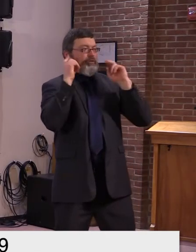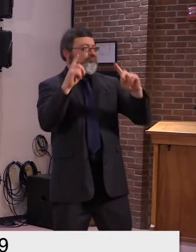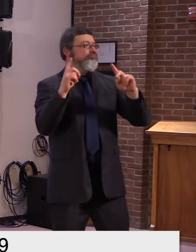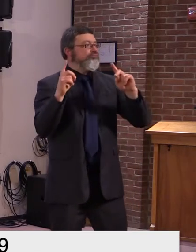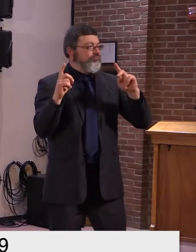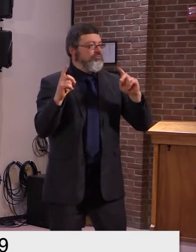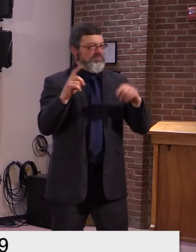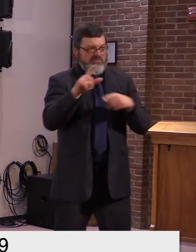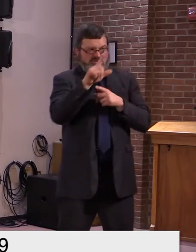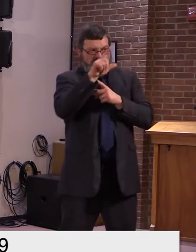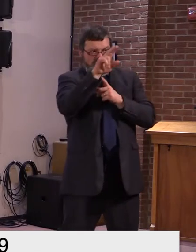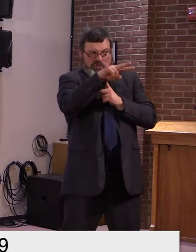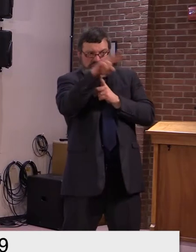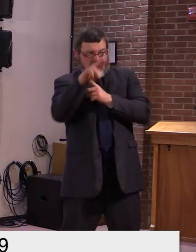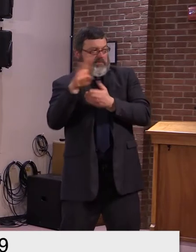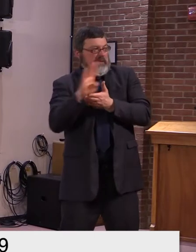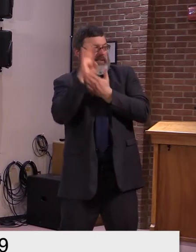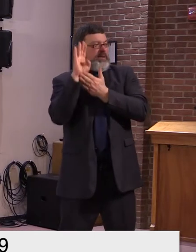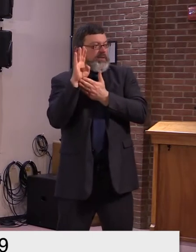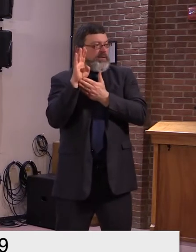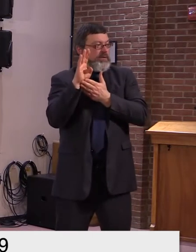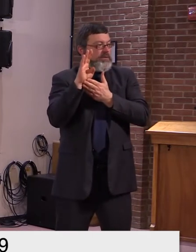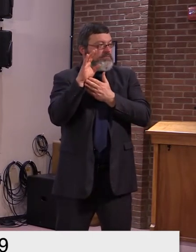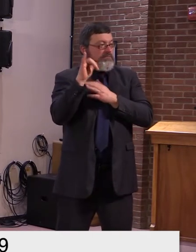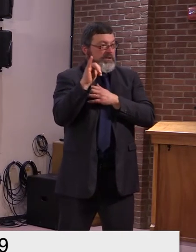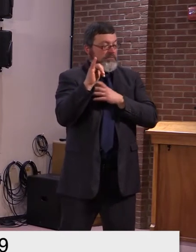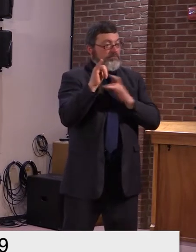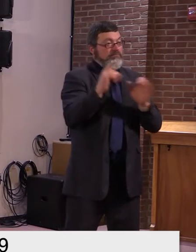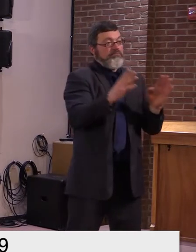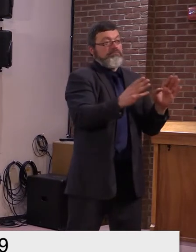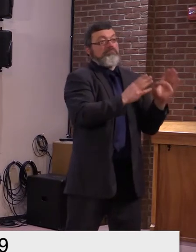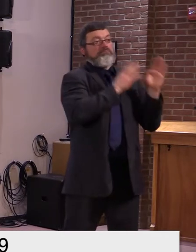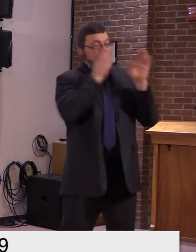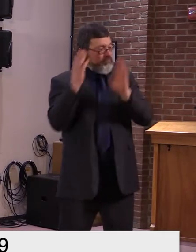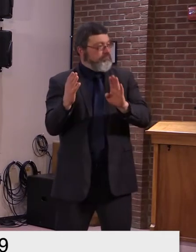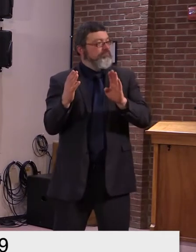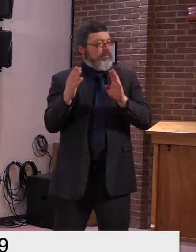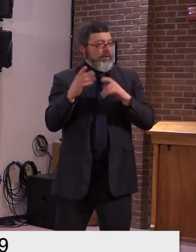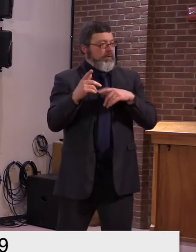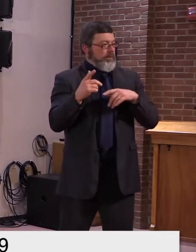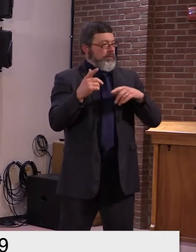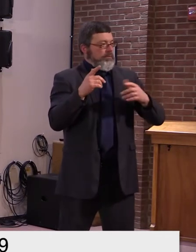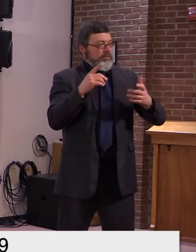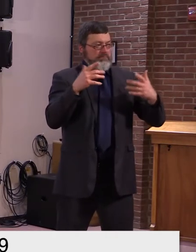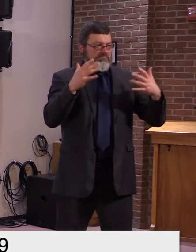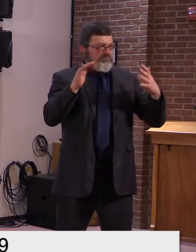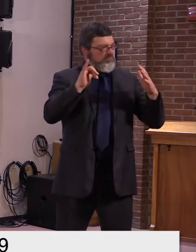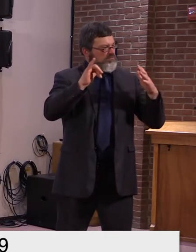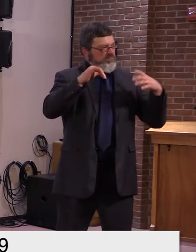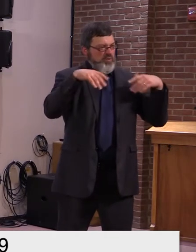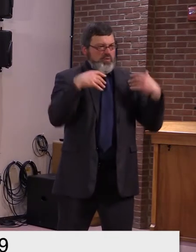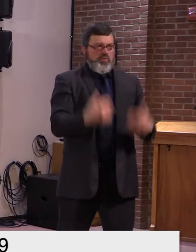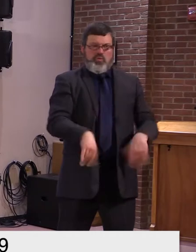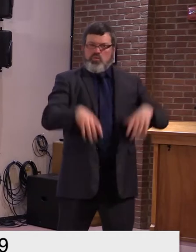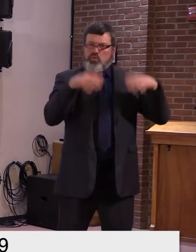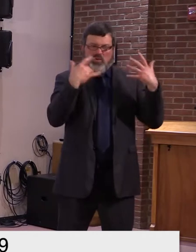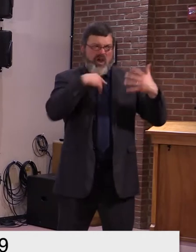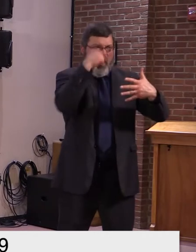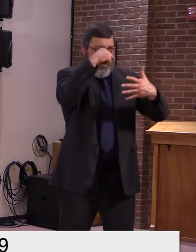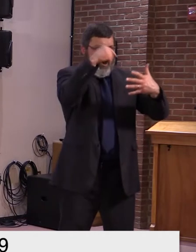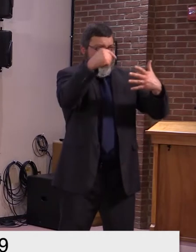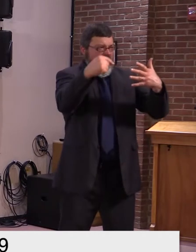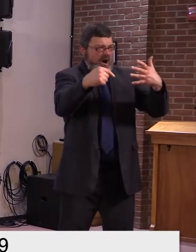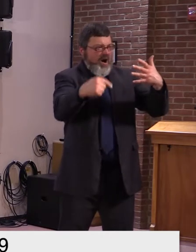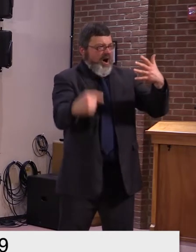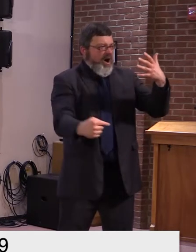schools, and that is to help with the challenge and expense of reopening under